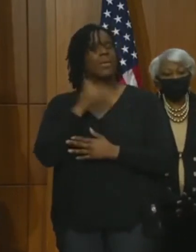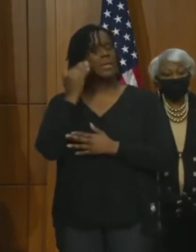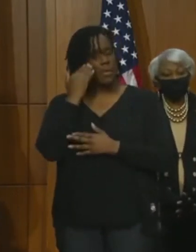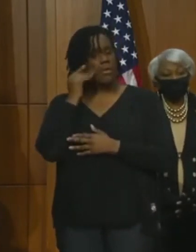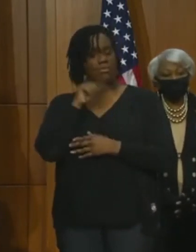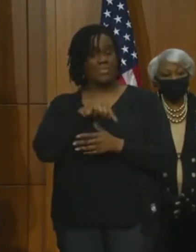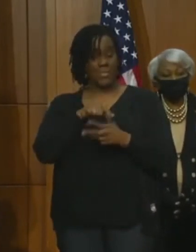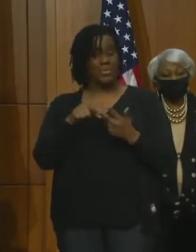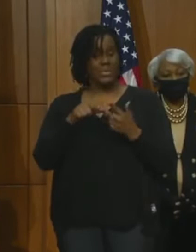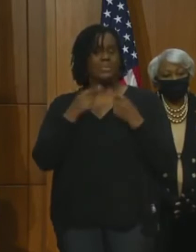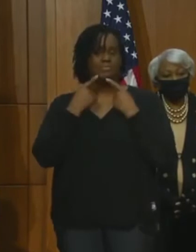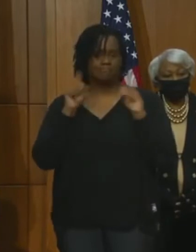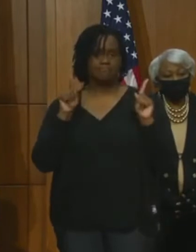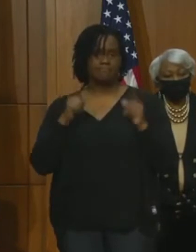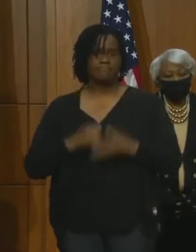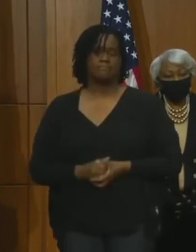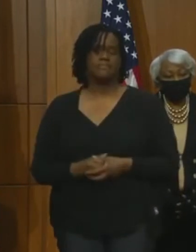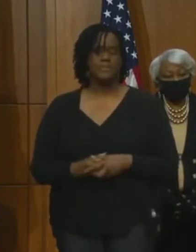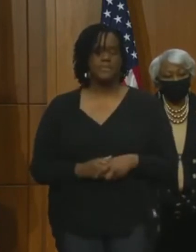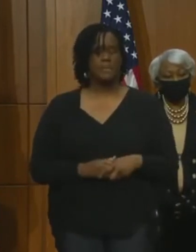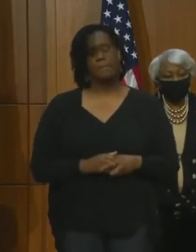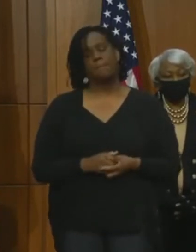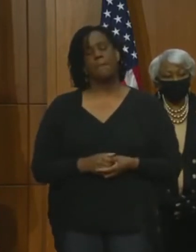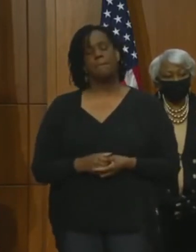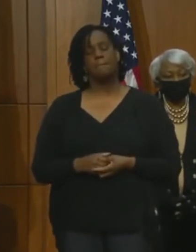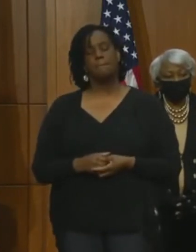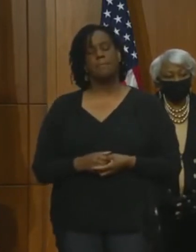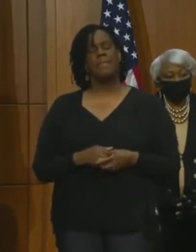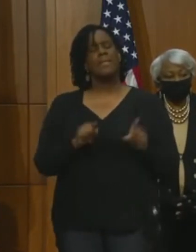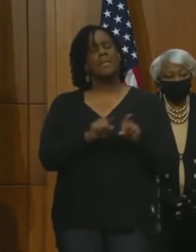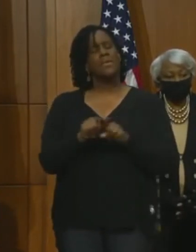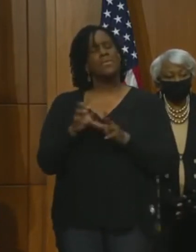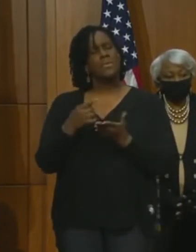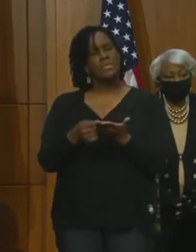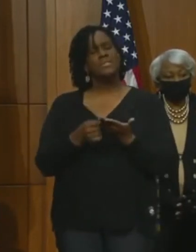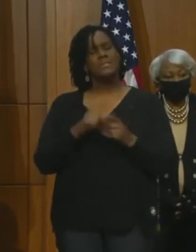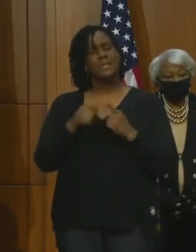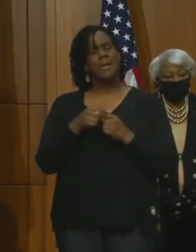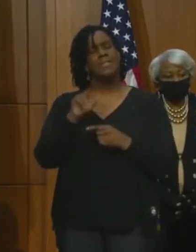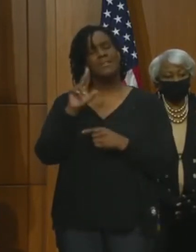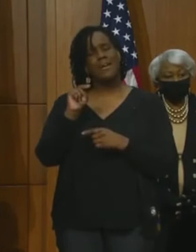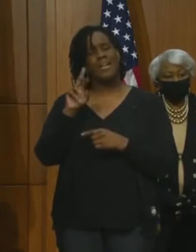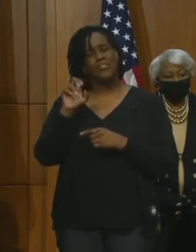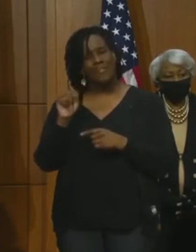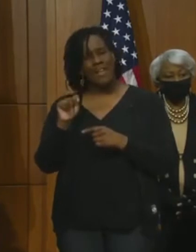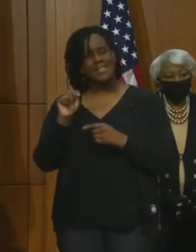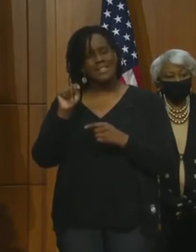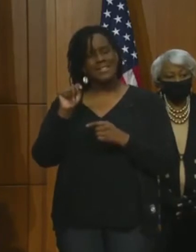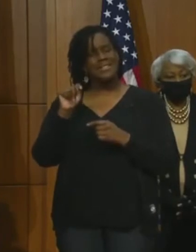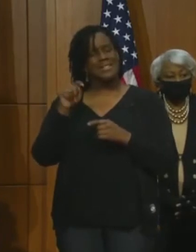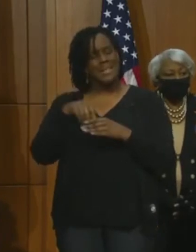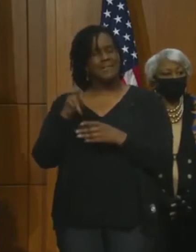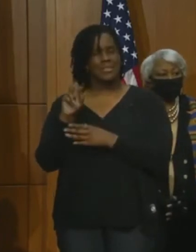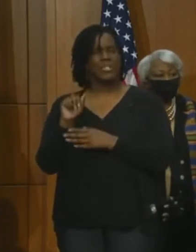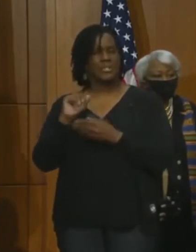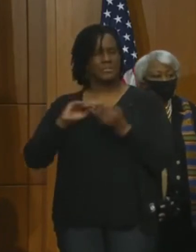work. I also want to address the unrest that continues in the city of Richmond.